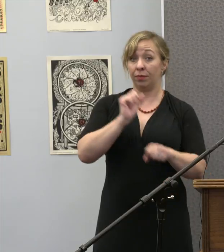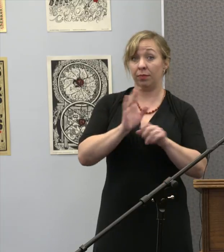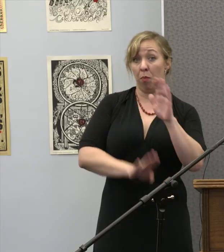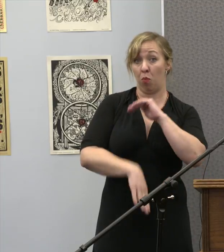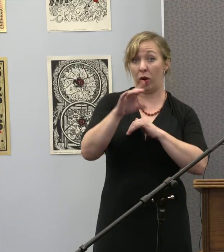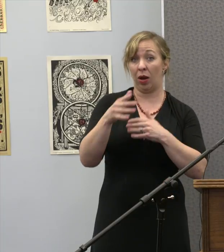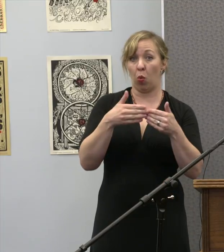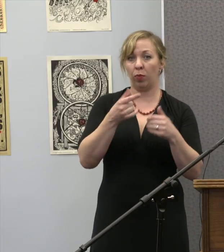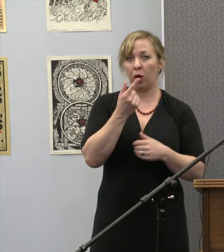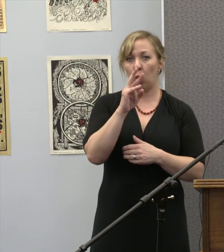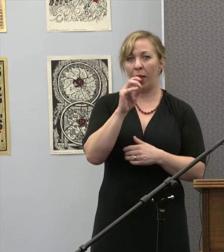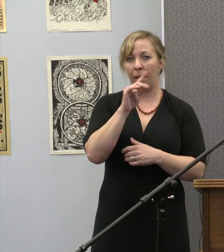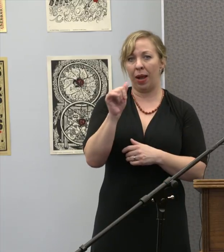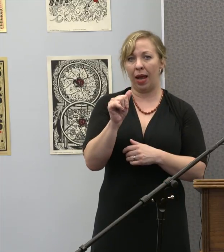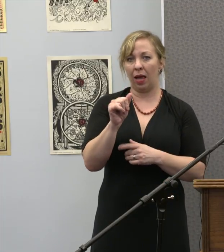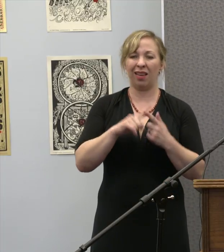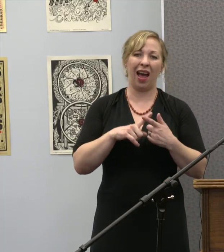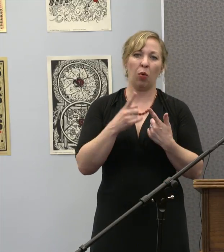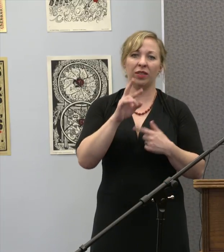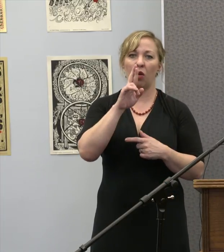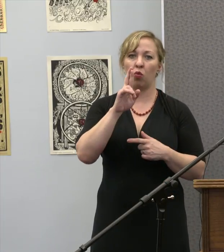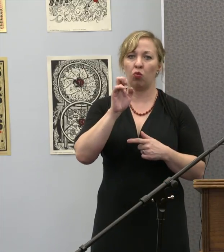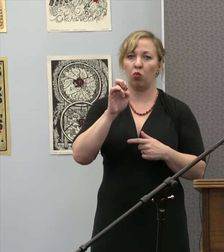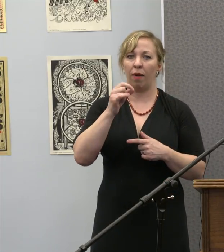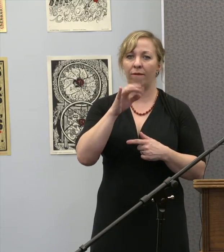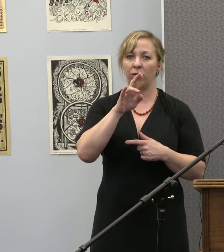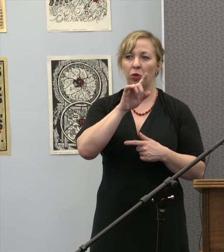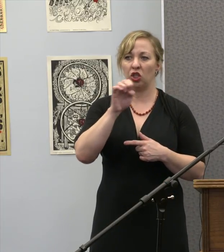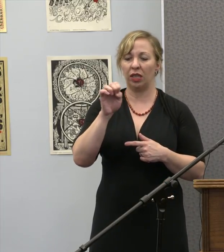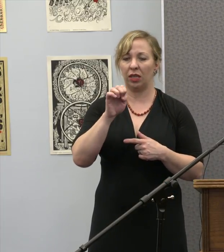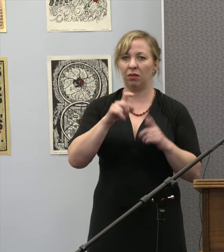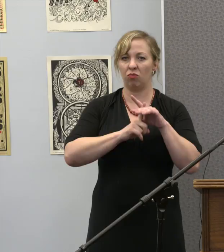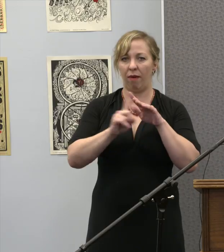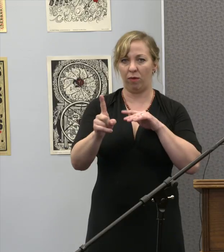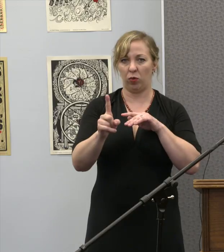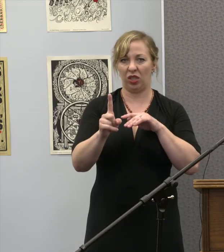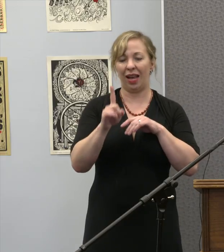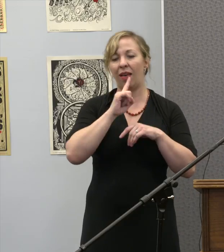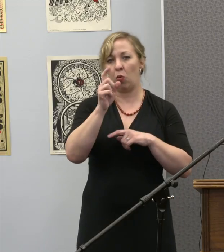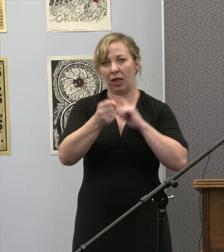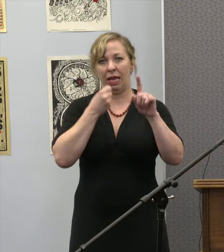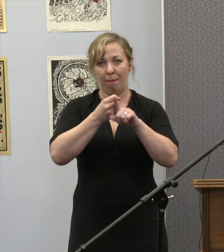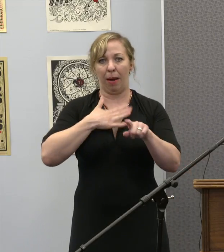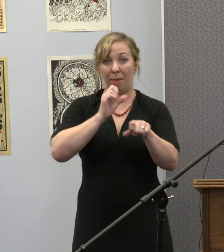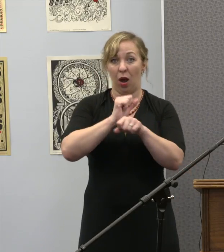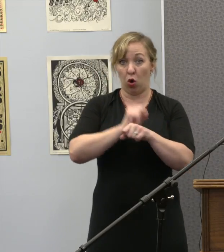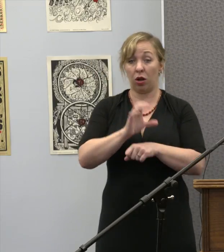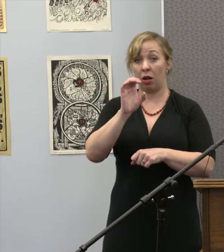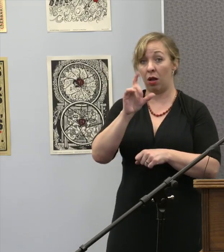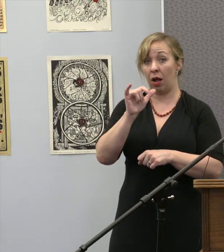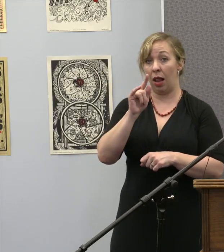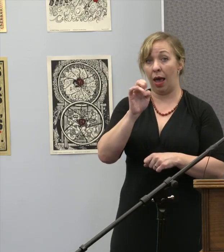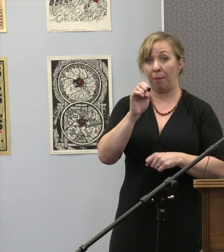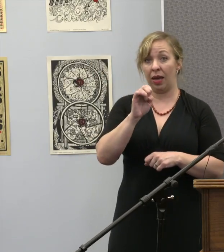really young age, at the age of 11. And that experience has framed my work in climate justice, because as climate disasters